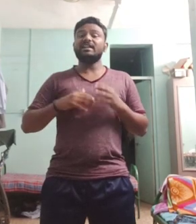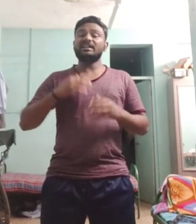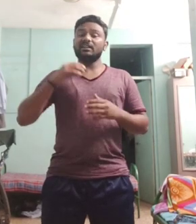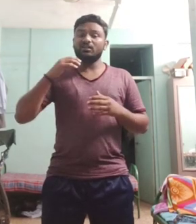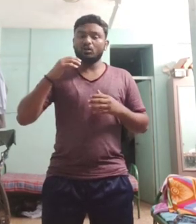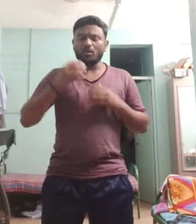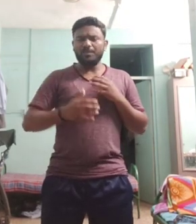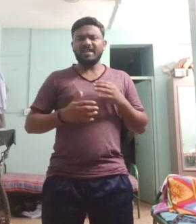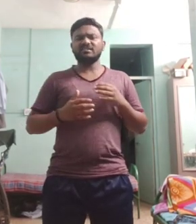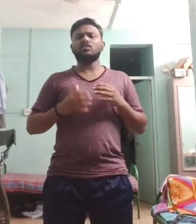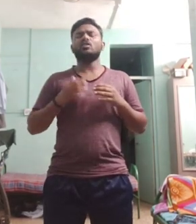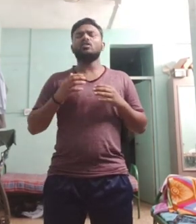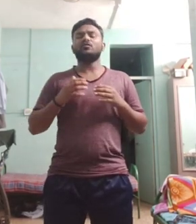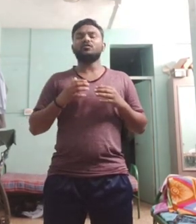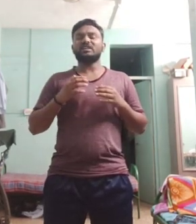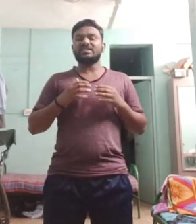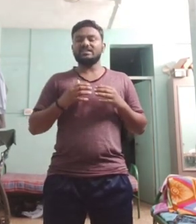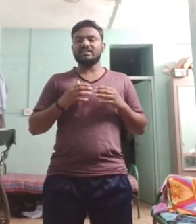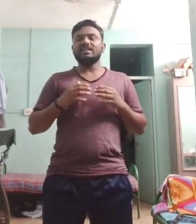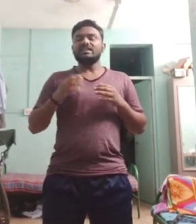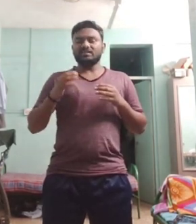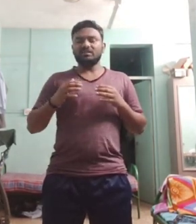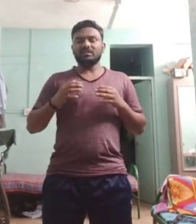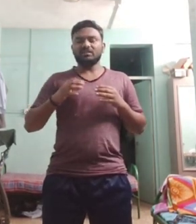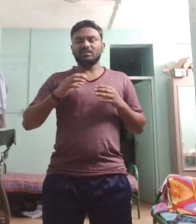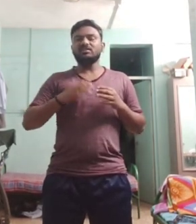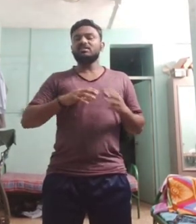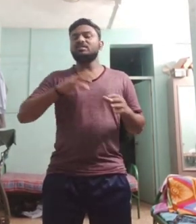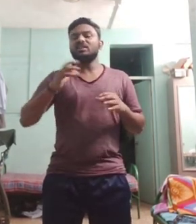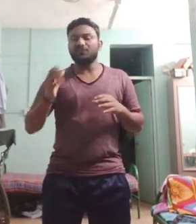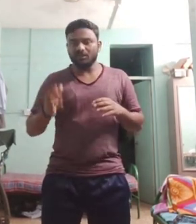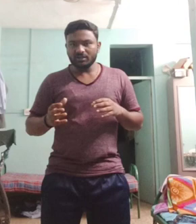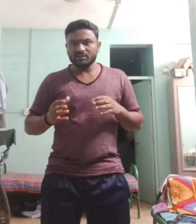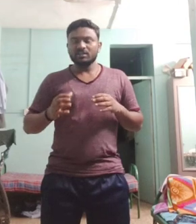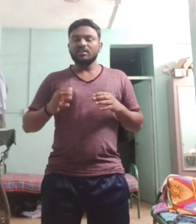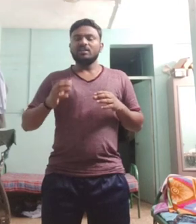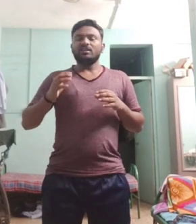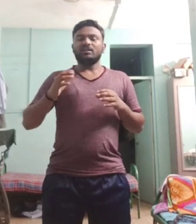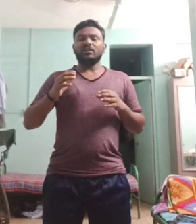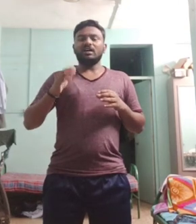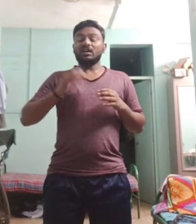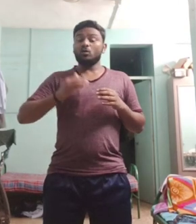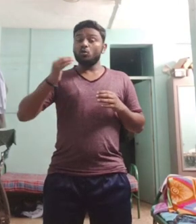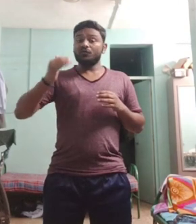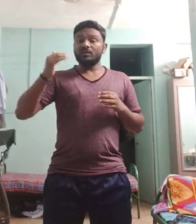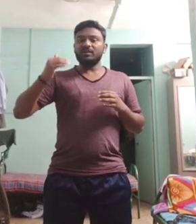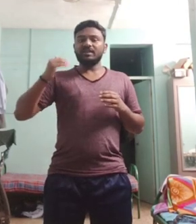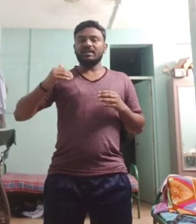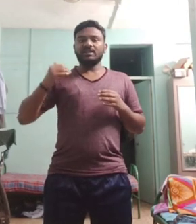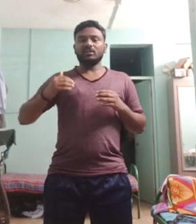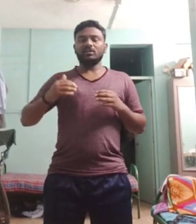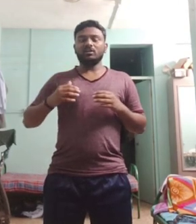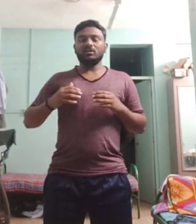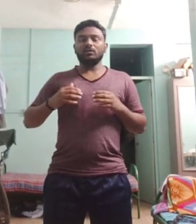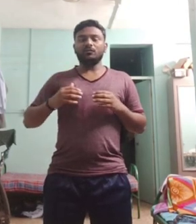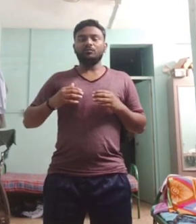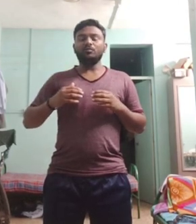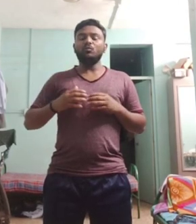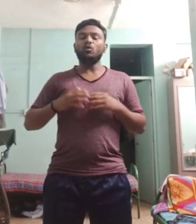get complex, or what we can say similar in similar words, our code will be get more